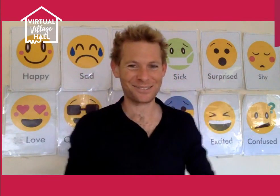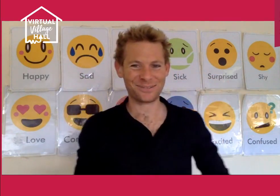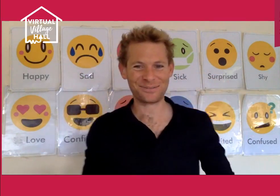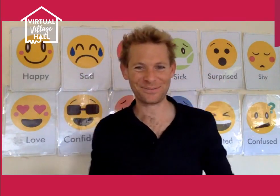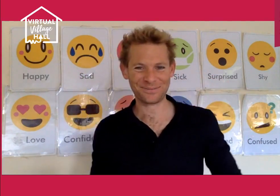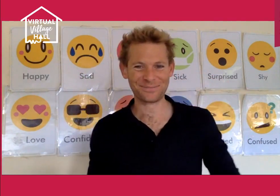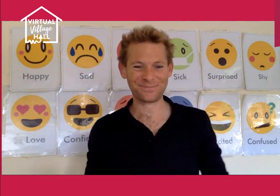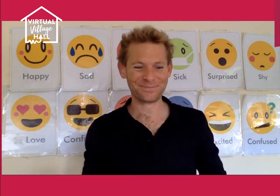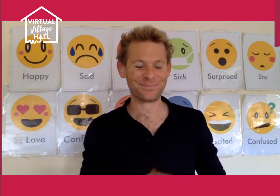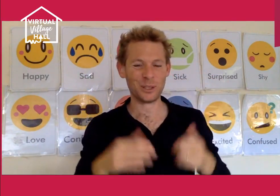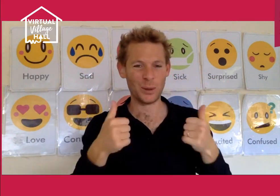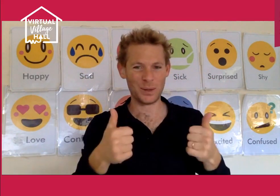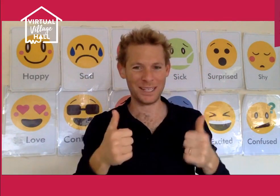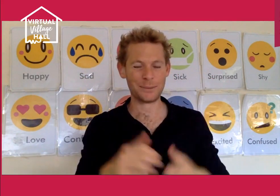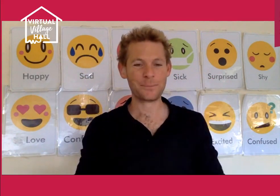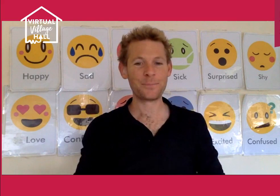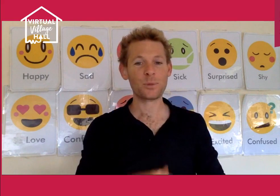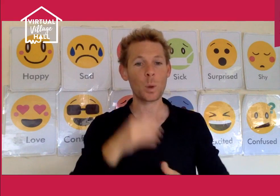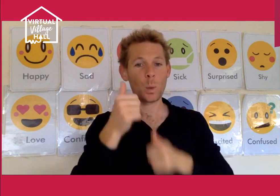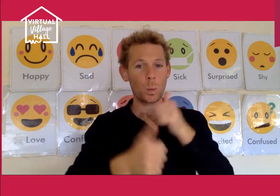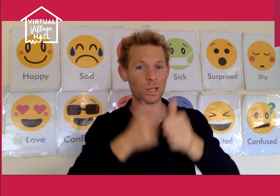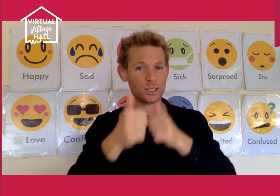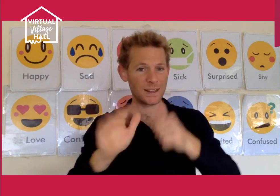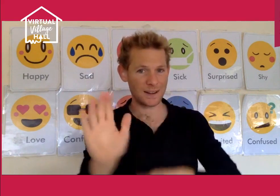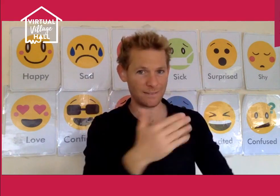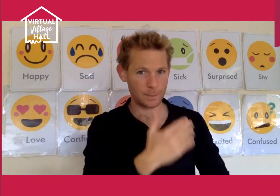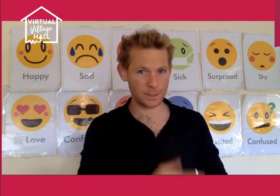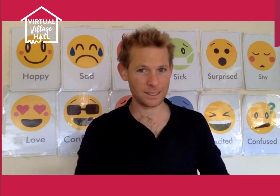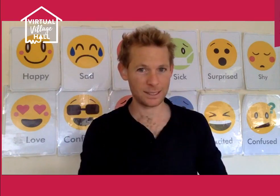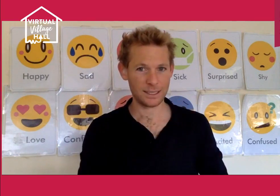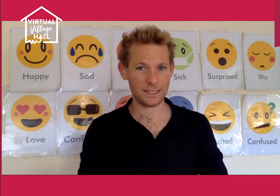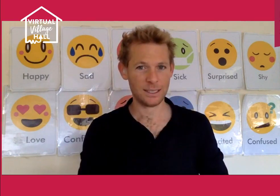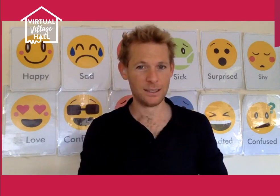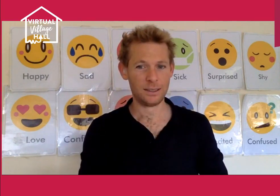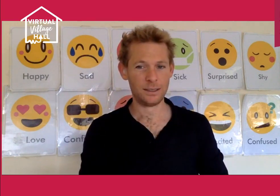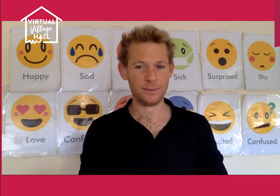gentle in trying to tack them up with the least amount possible. All right, well done, everyone.